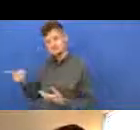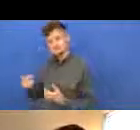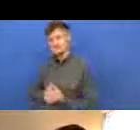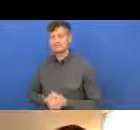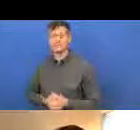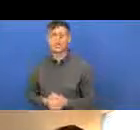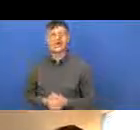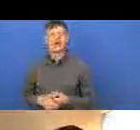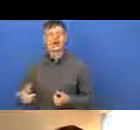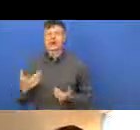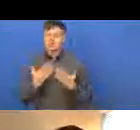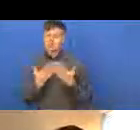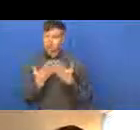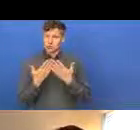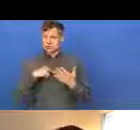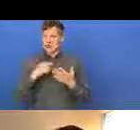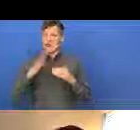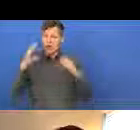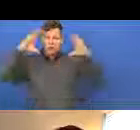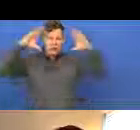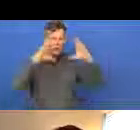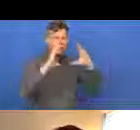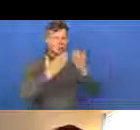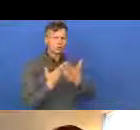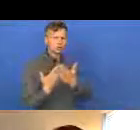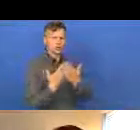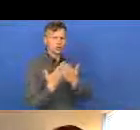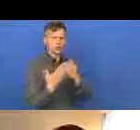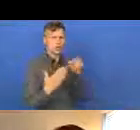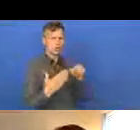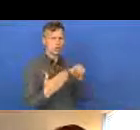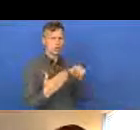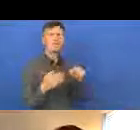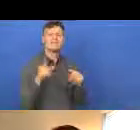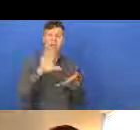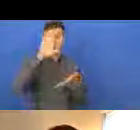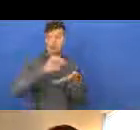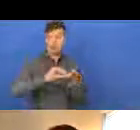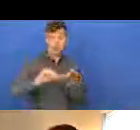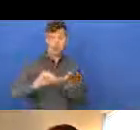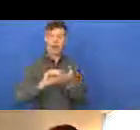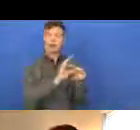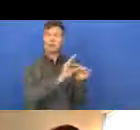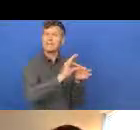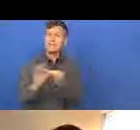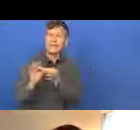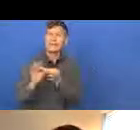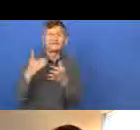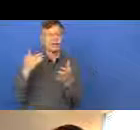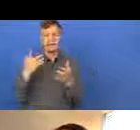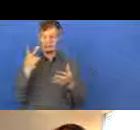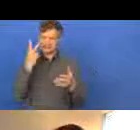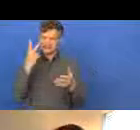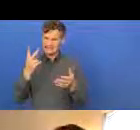in school settings. The report is based on a rapid review of the literature on school violence and bullying involving students with disabilities. And